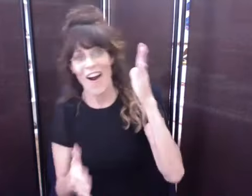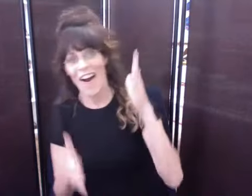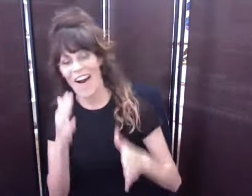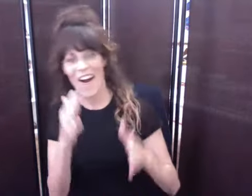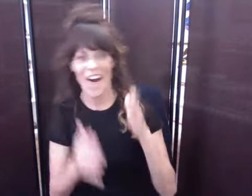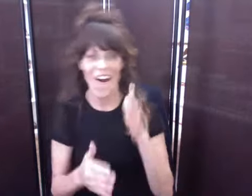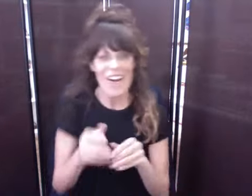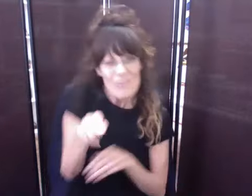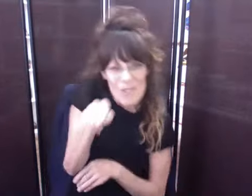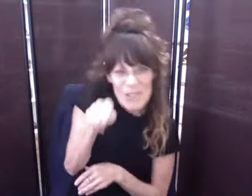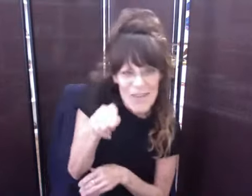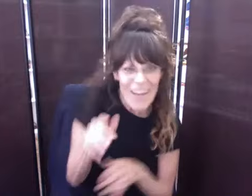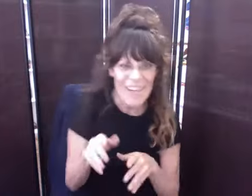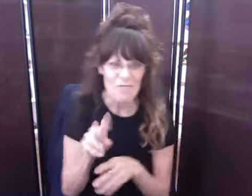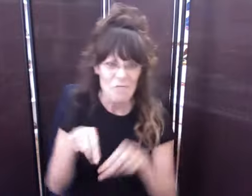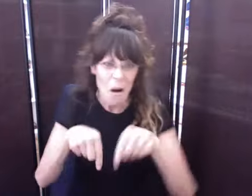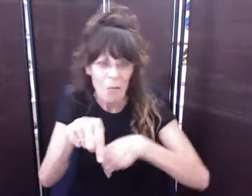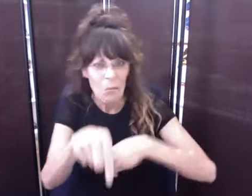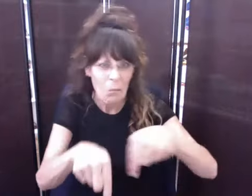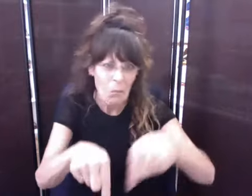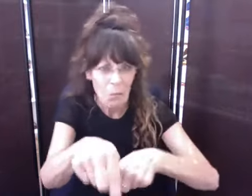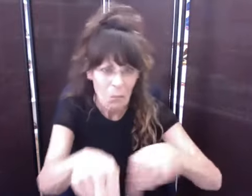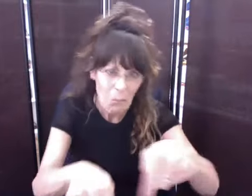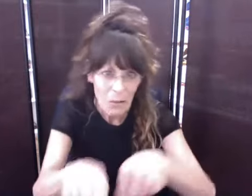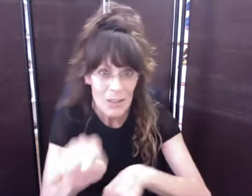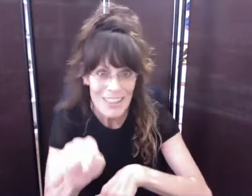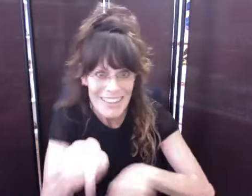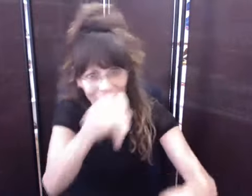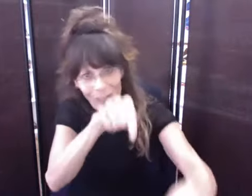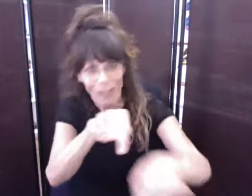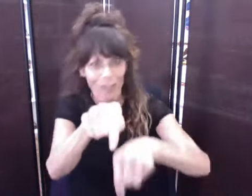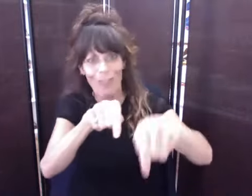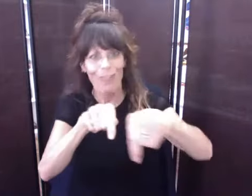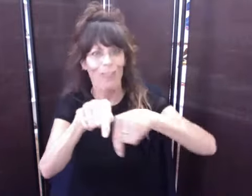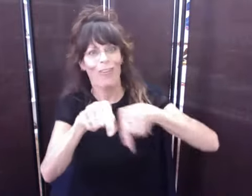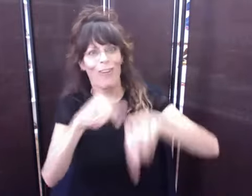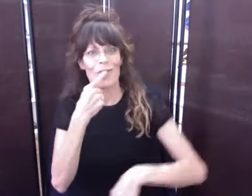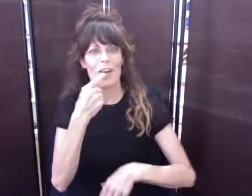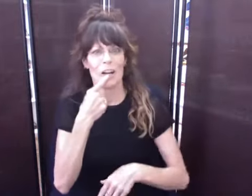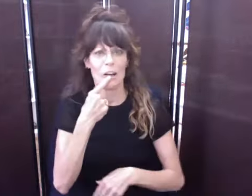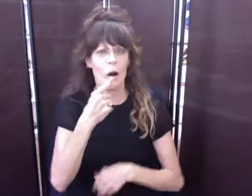button, it rolled forward. You push another, it went the other way. You hit the red button, it said, Danger, Will Robinson, Danger, Will